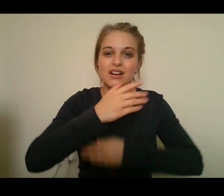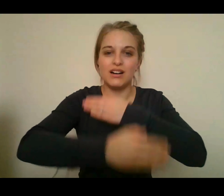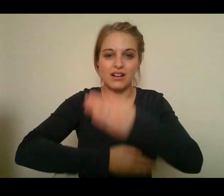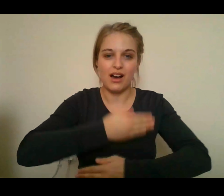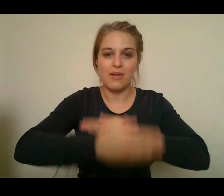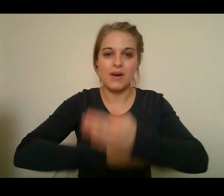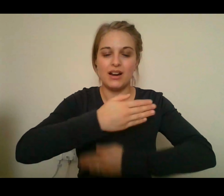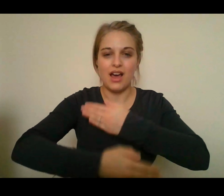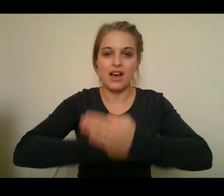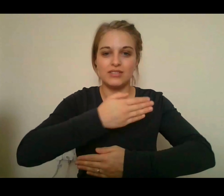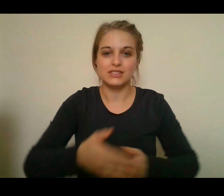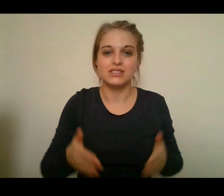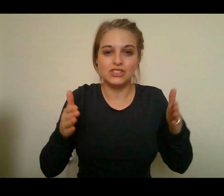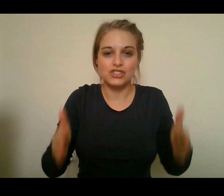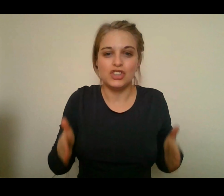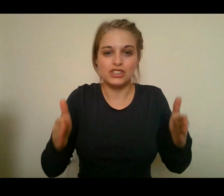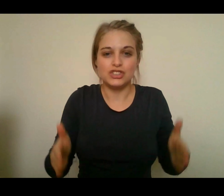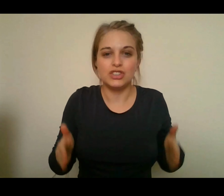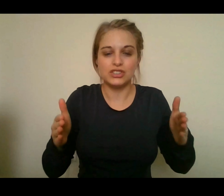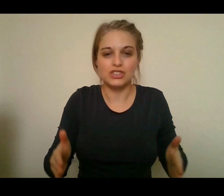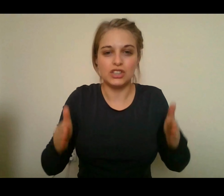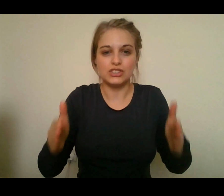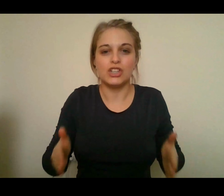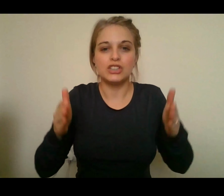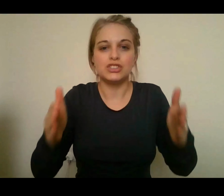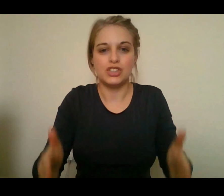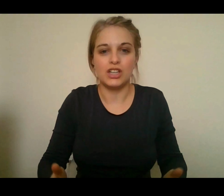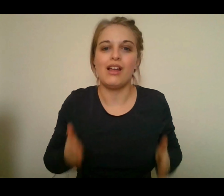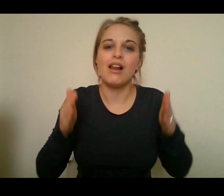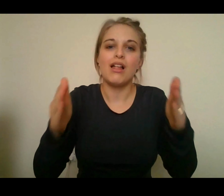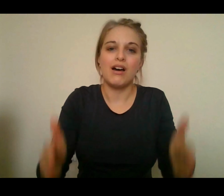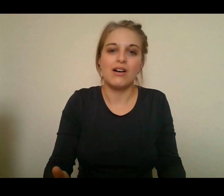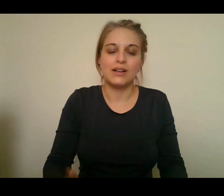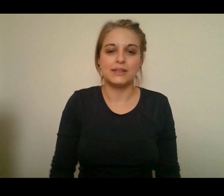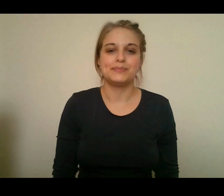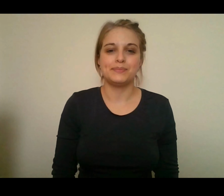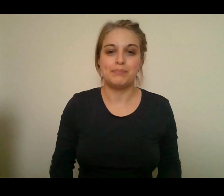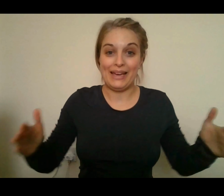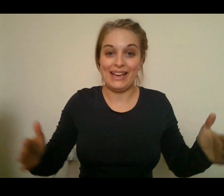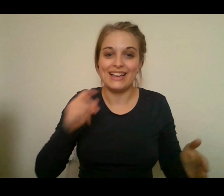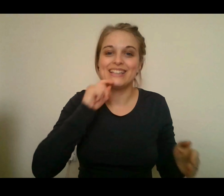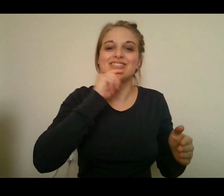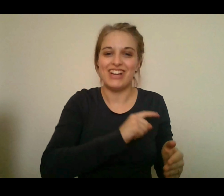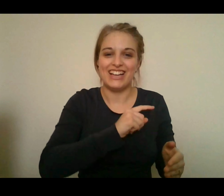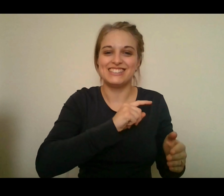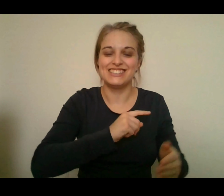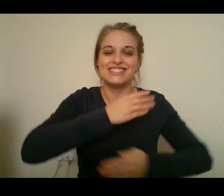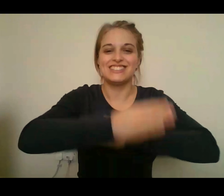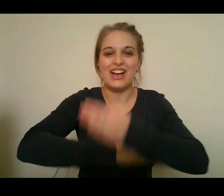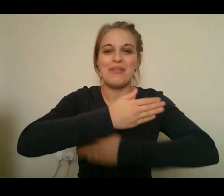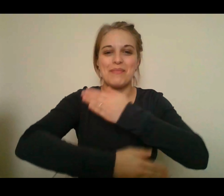Red. Combine Harvester, chug, chug, chug, chug, chugging along. Big